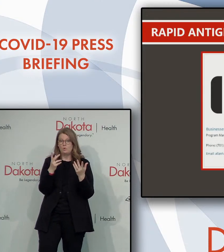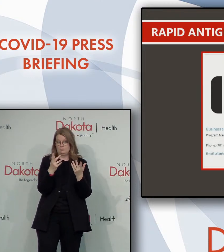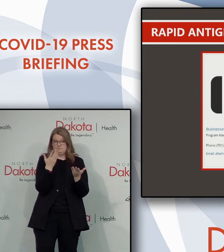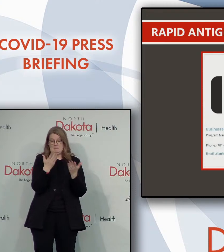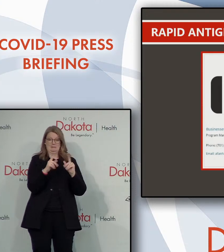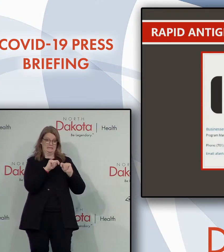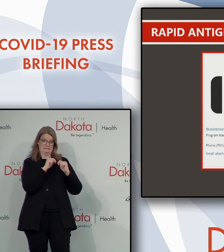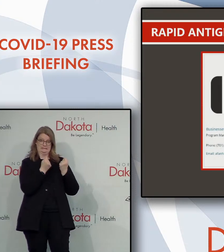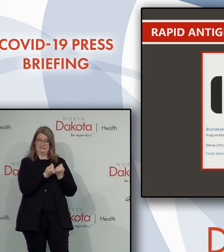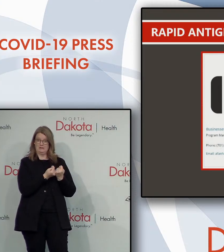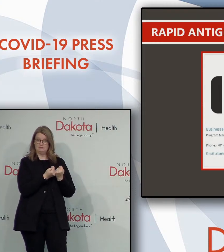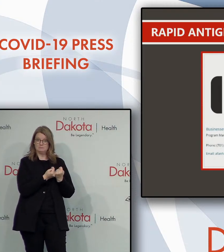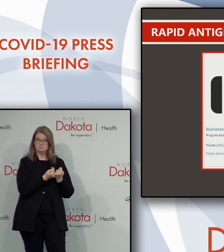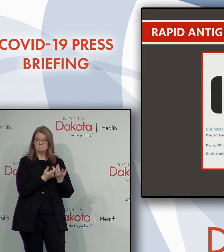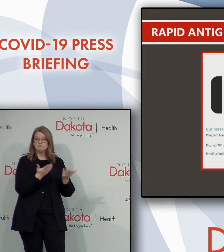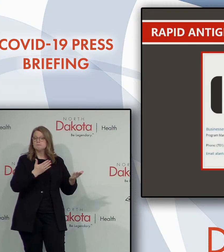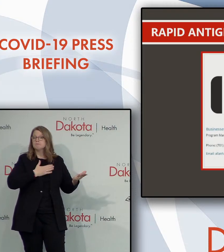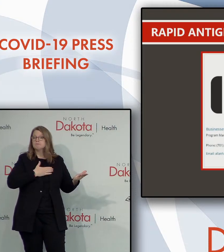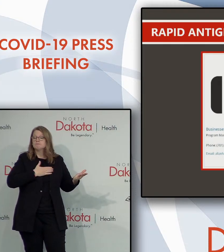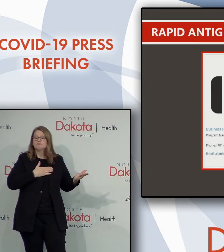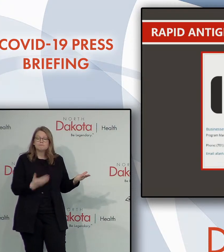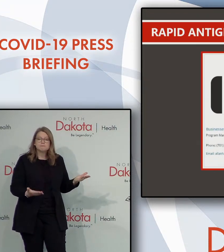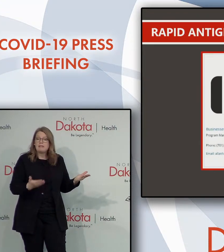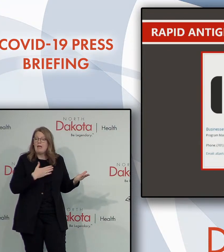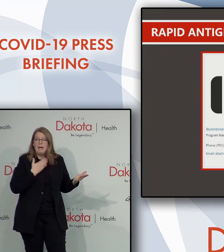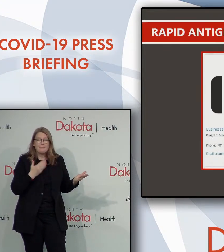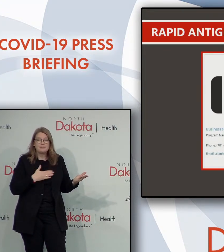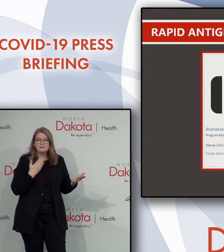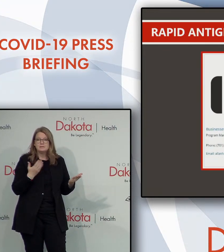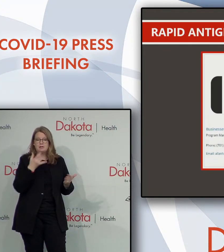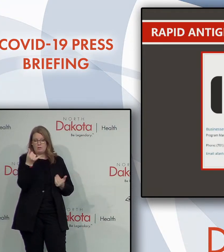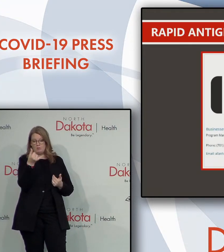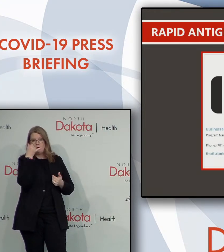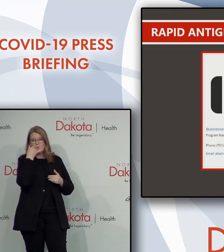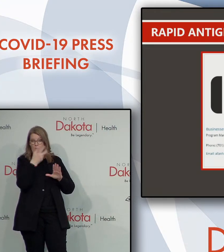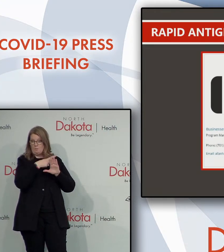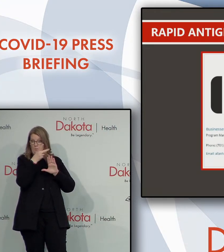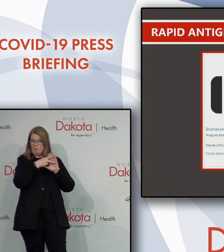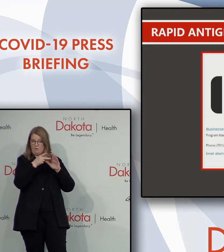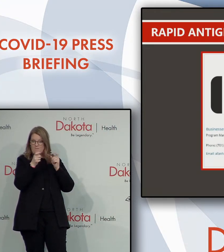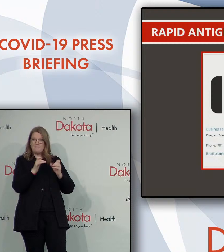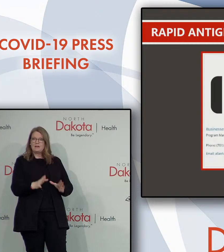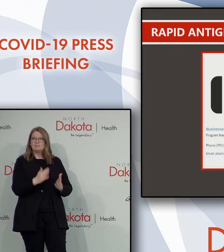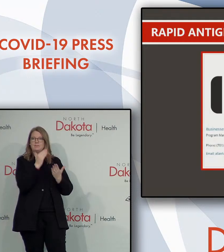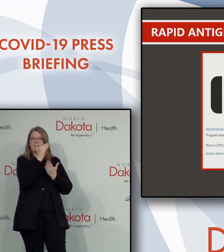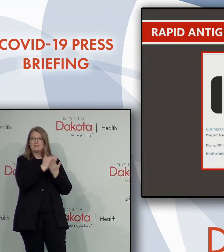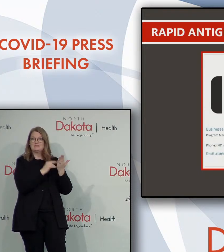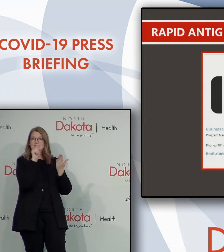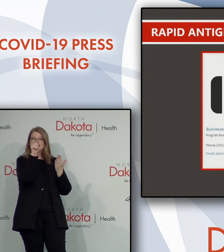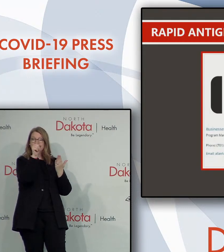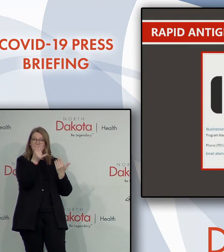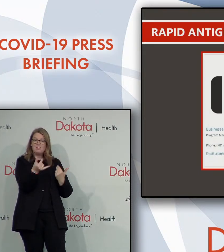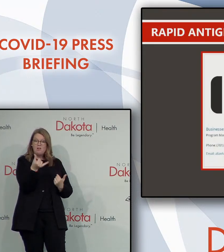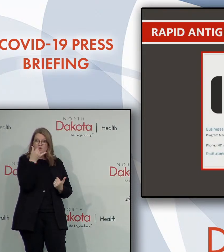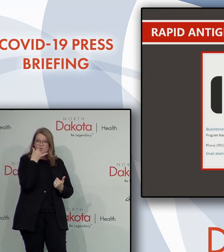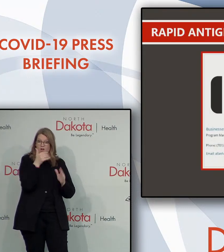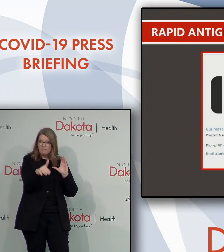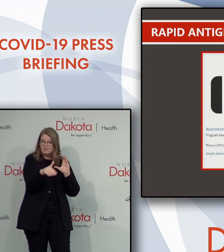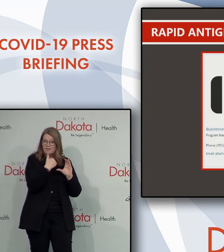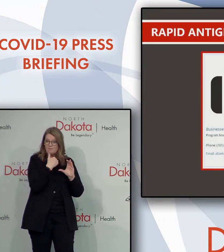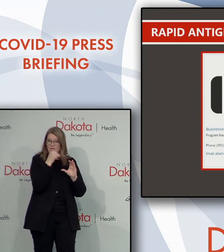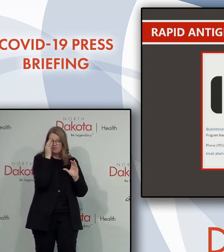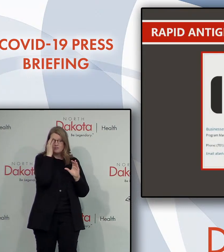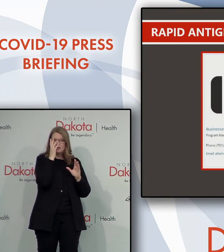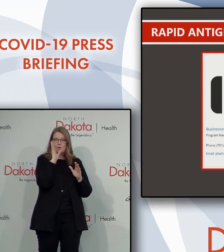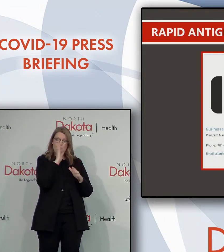teams, we're happy to hear from you. Talk to one of our program managers. They're listed here. Give us a call or email us, and we